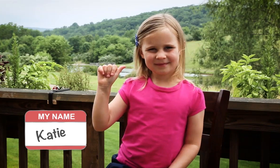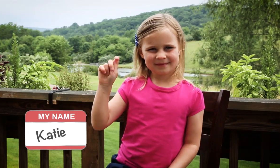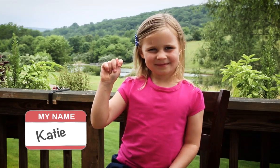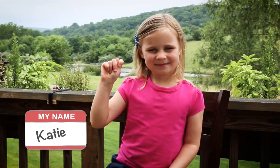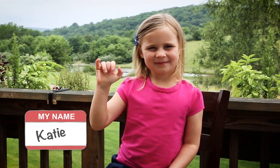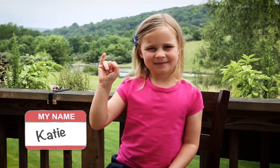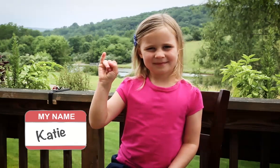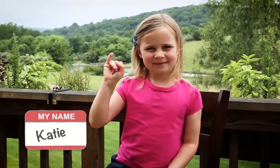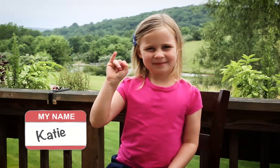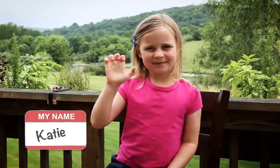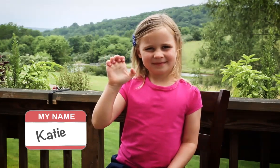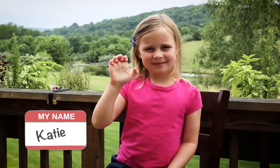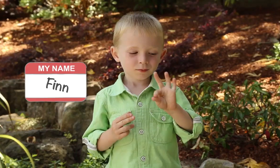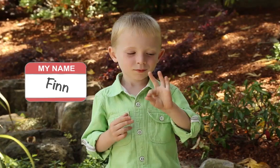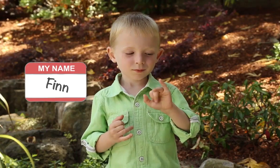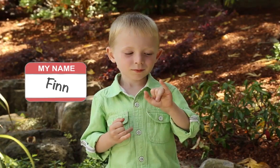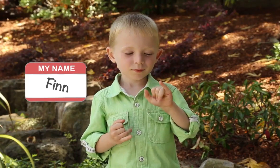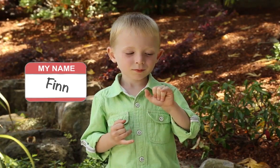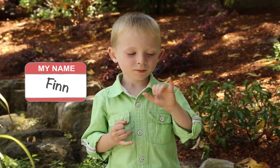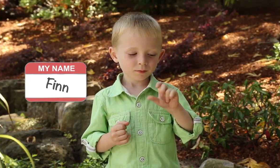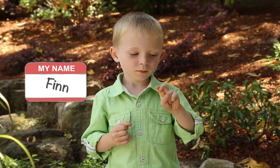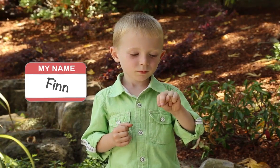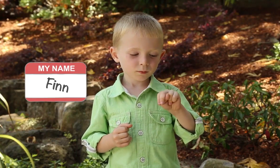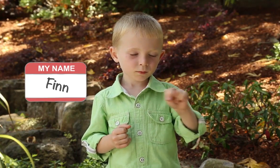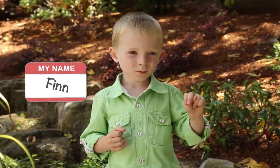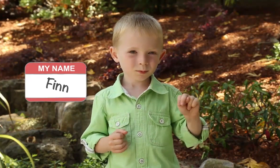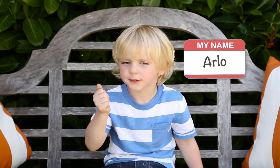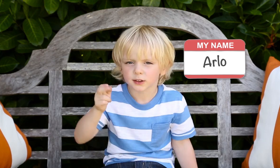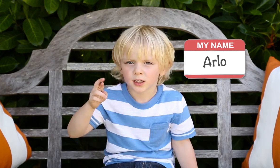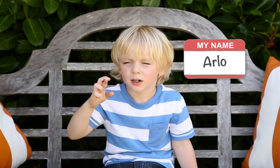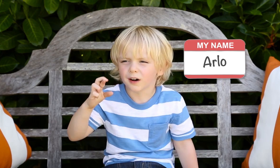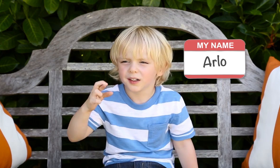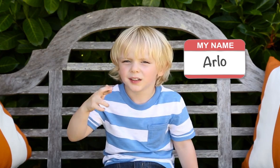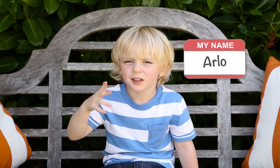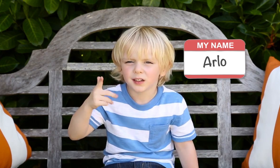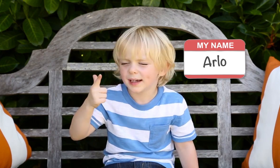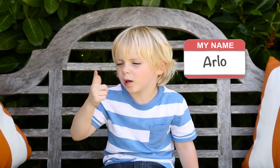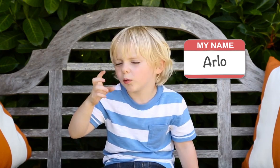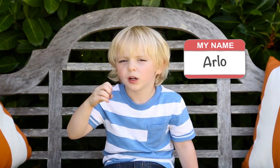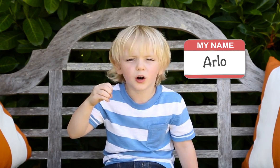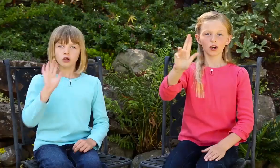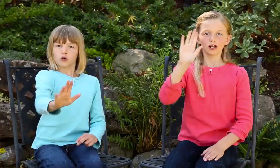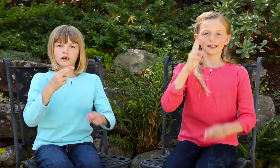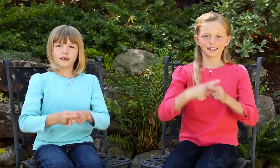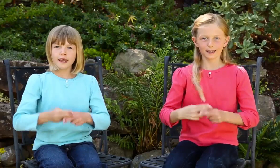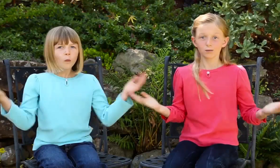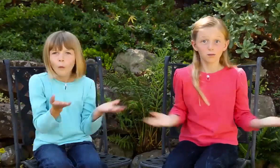name Katie. My name Finn. My name Arlo. Your name